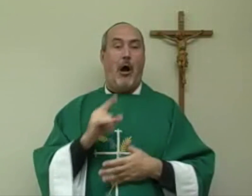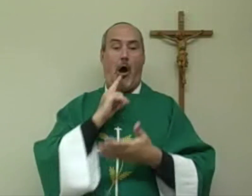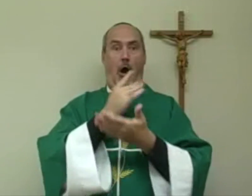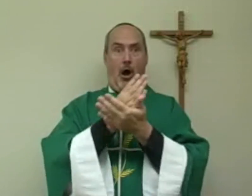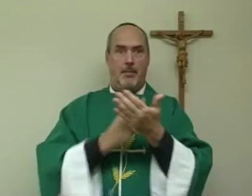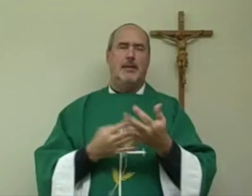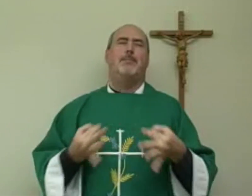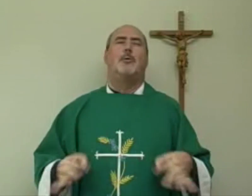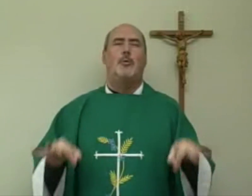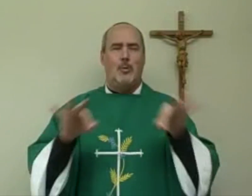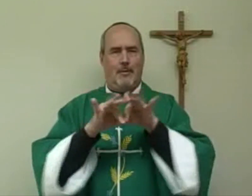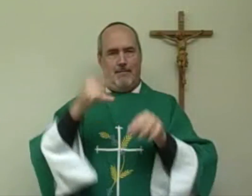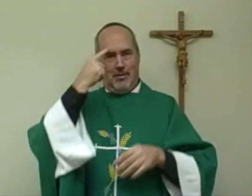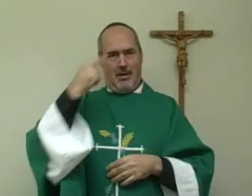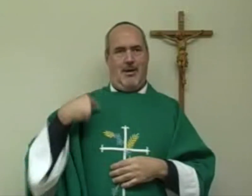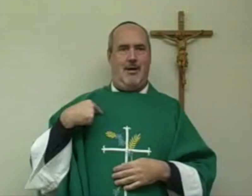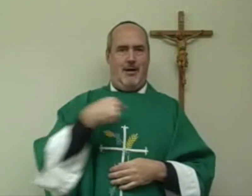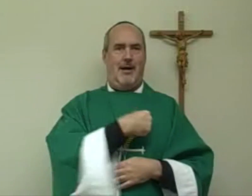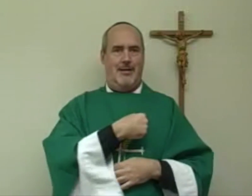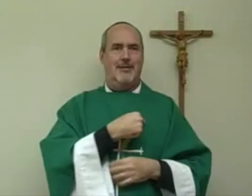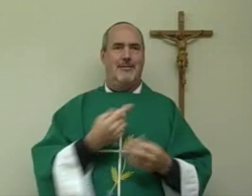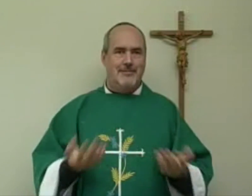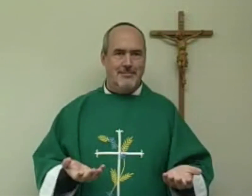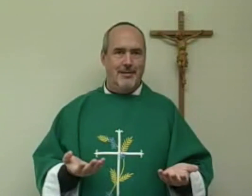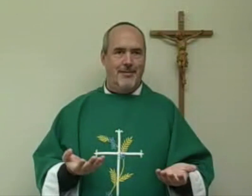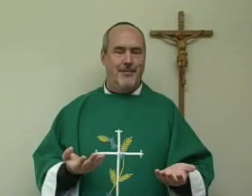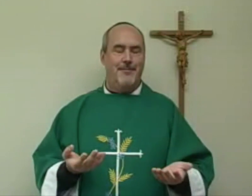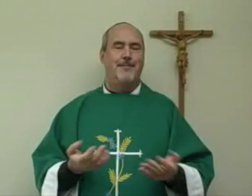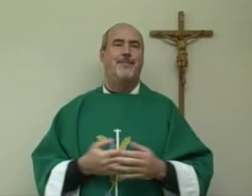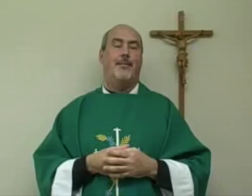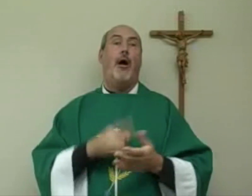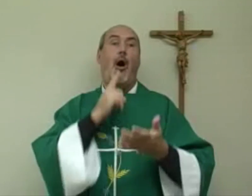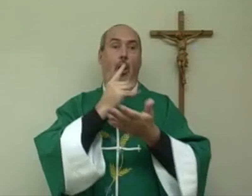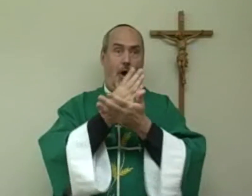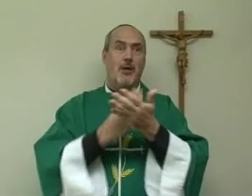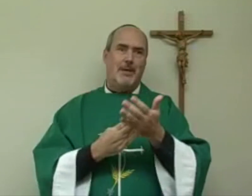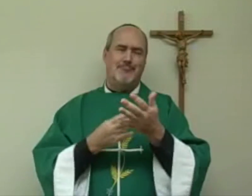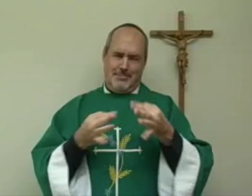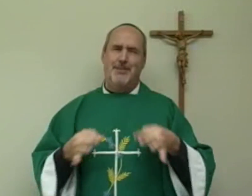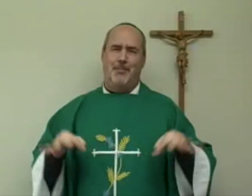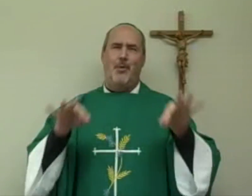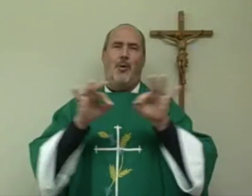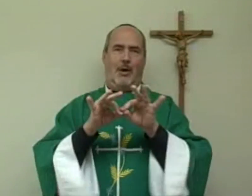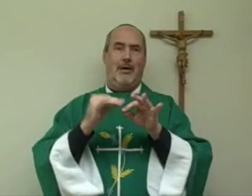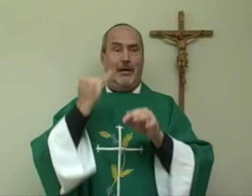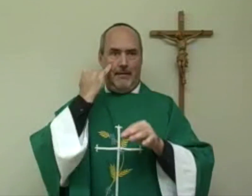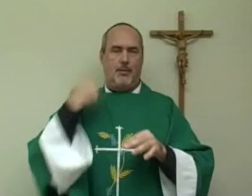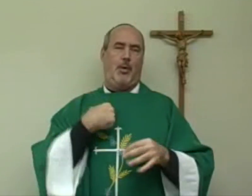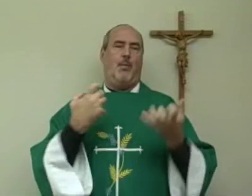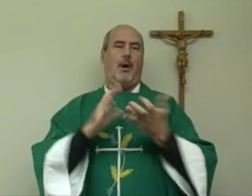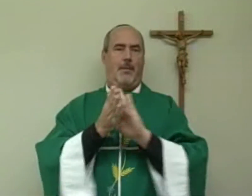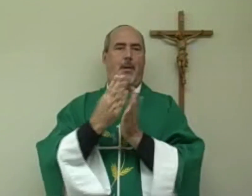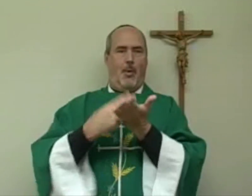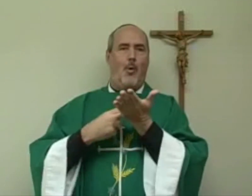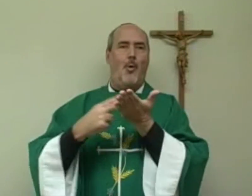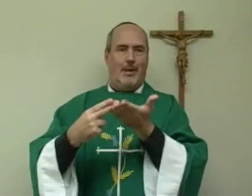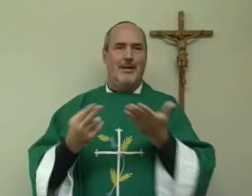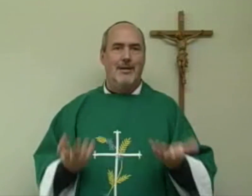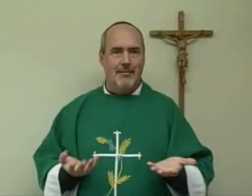see in every single one of them, and one characteristic is that they were humble. And humility is important for